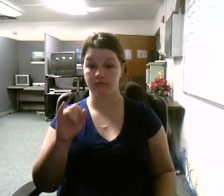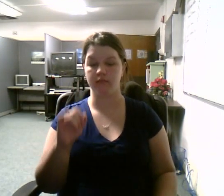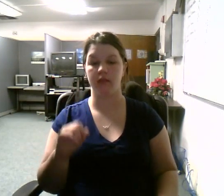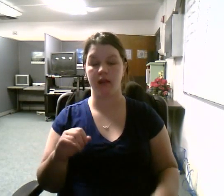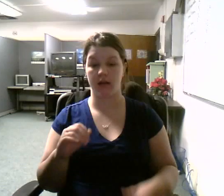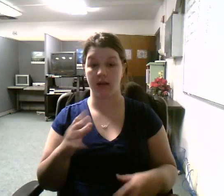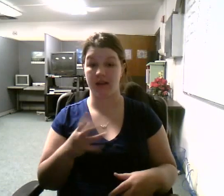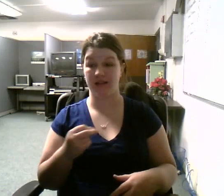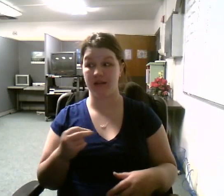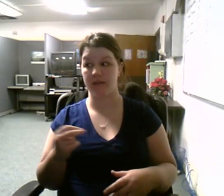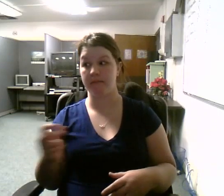over again.